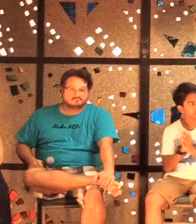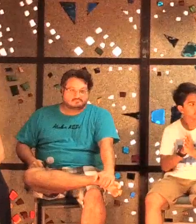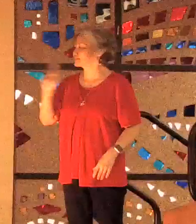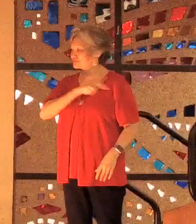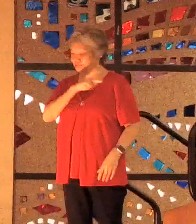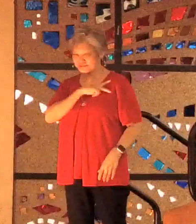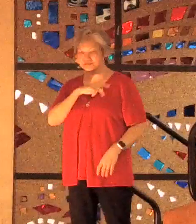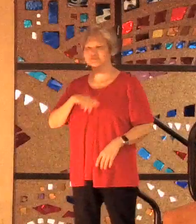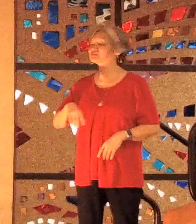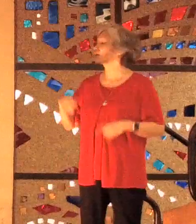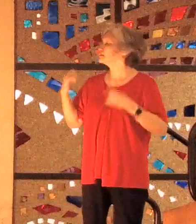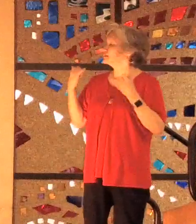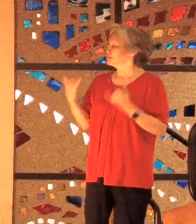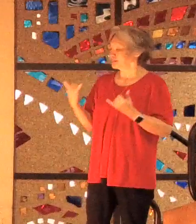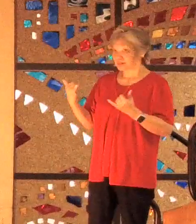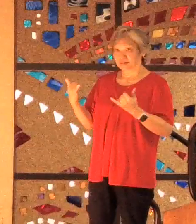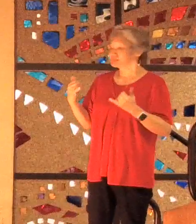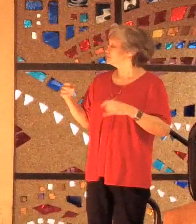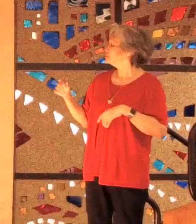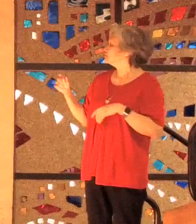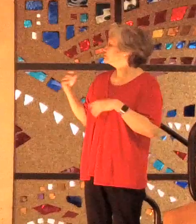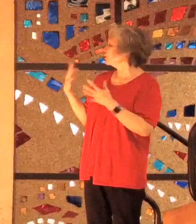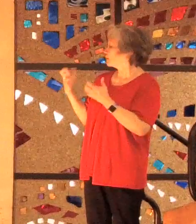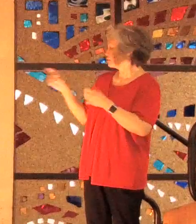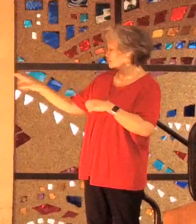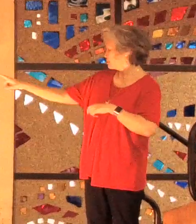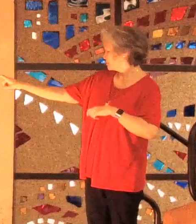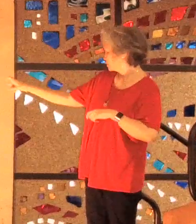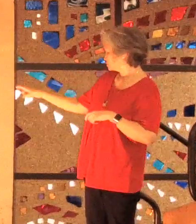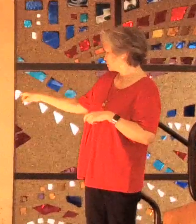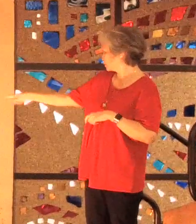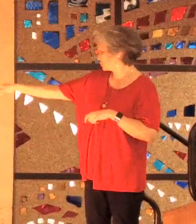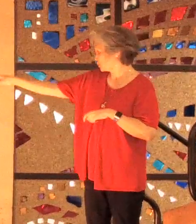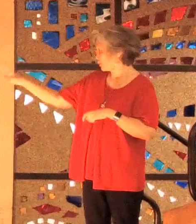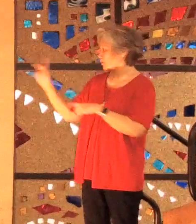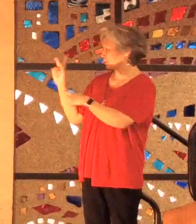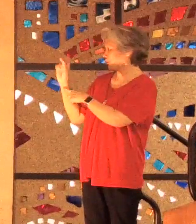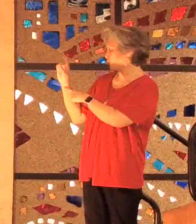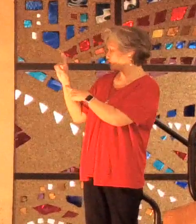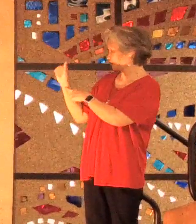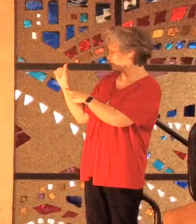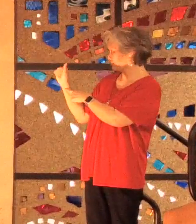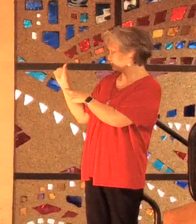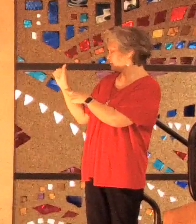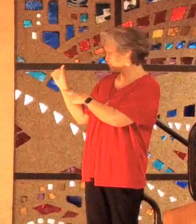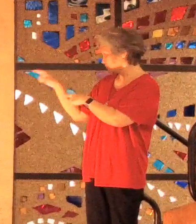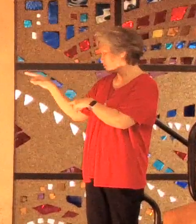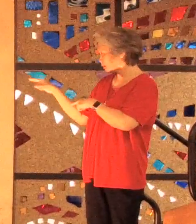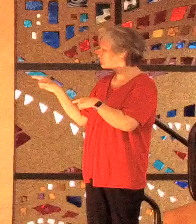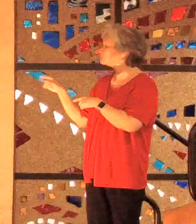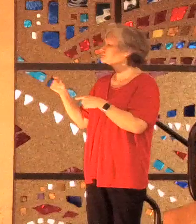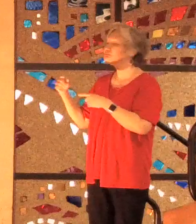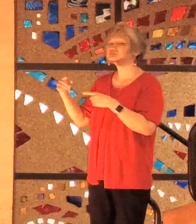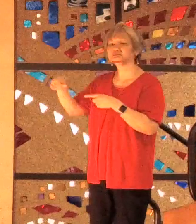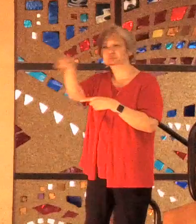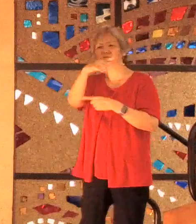Thank you, Jay. Thank you, Susie. Okay, now I would like to ask you,